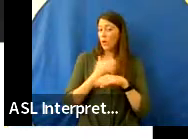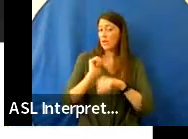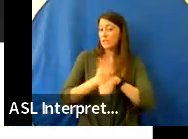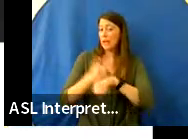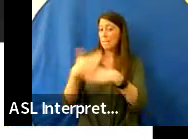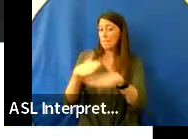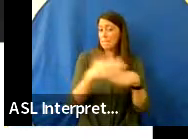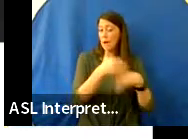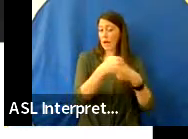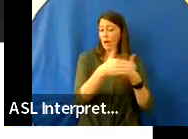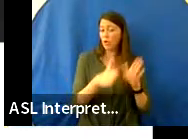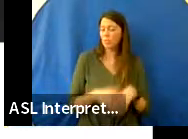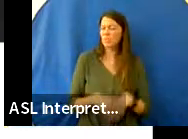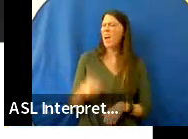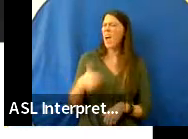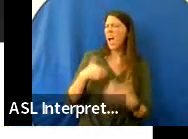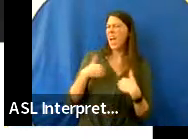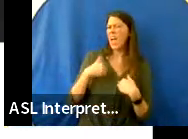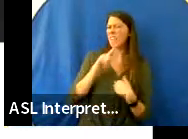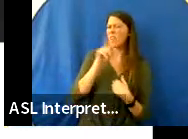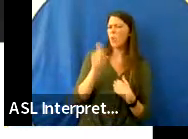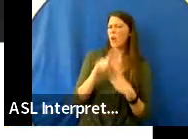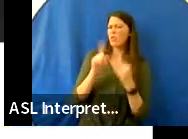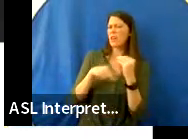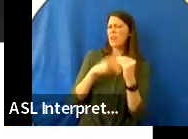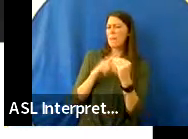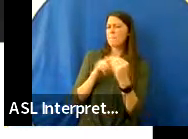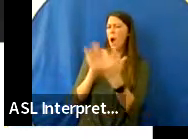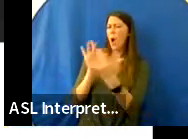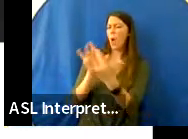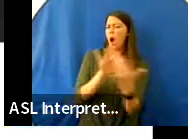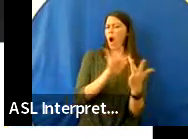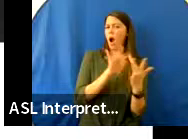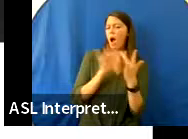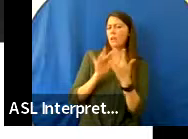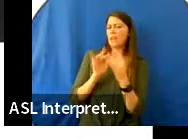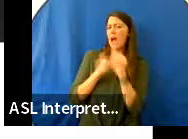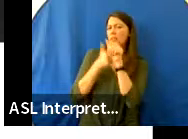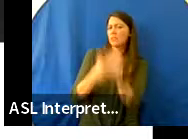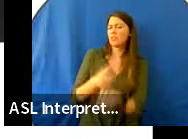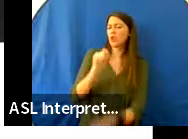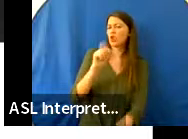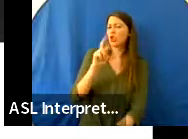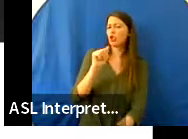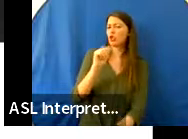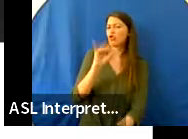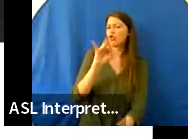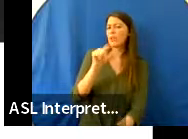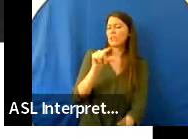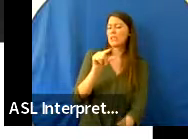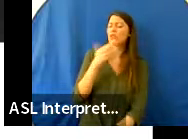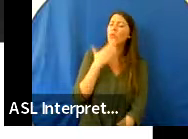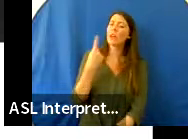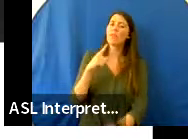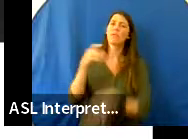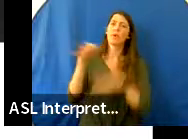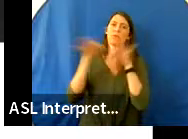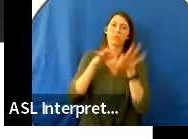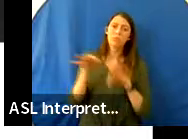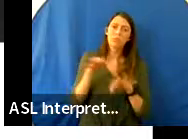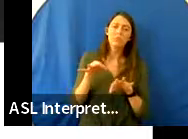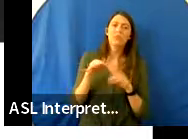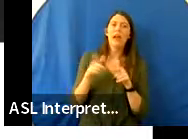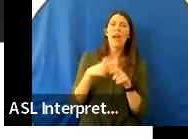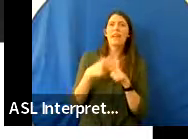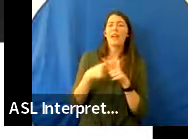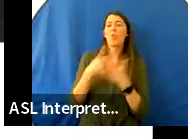contact tracing, and thank you, Donata, for kind of laying it out and trying to foreshadow where we might be going. And also thanks for the shout out, I